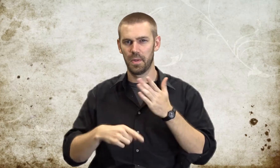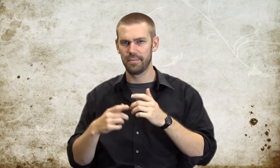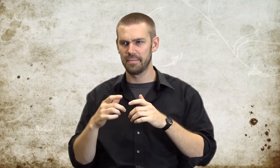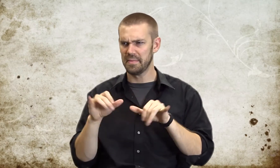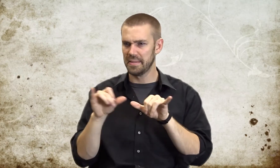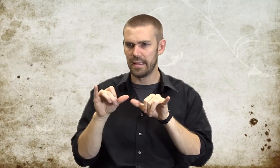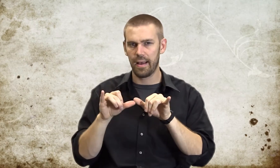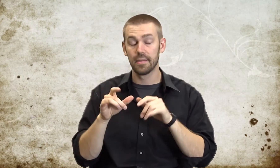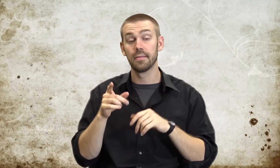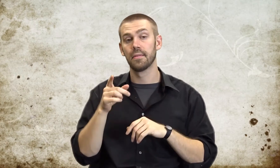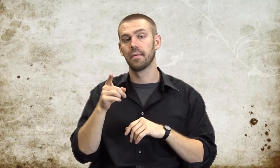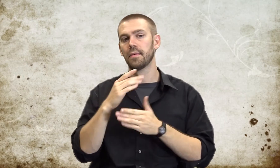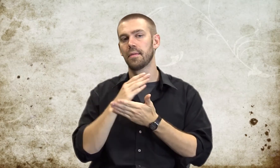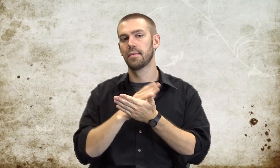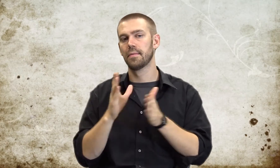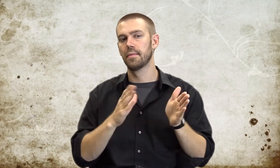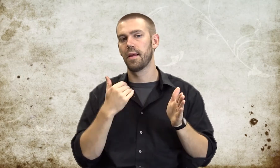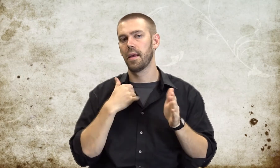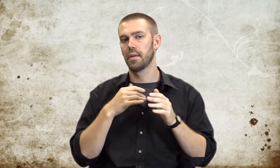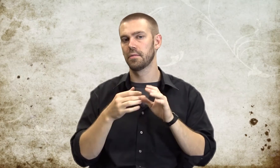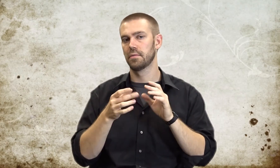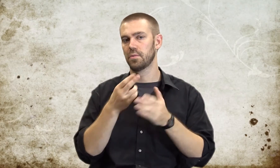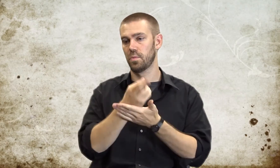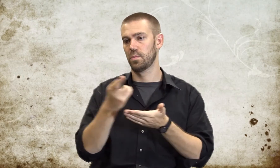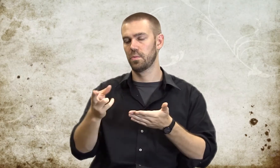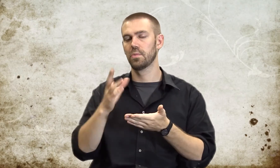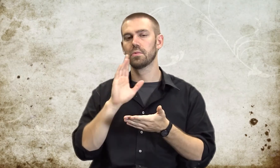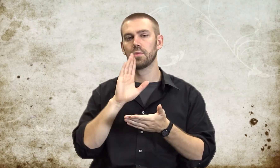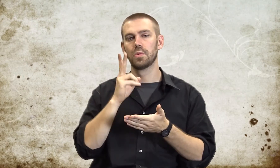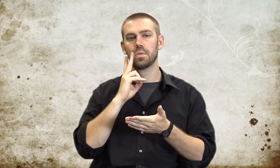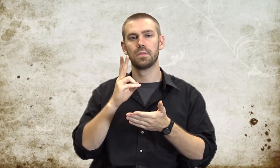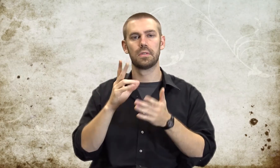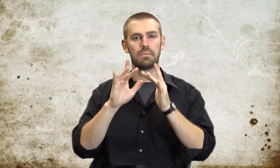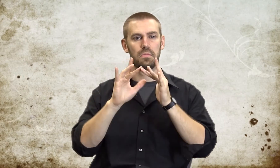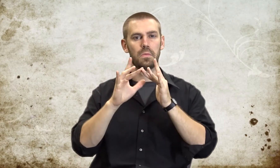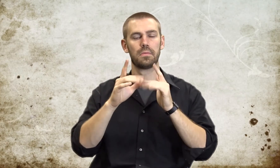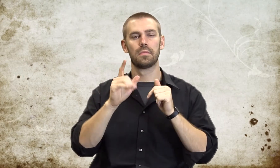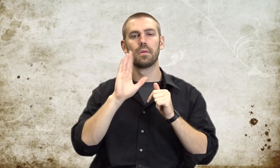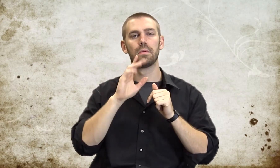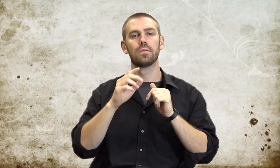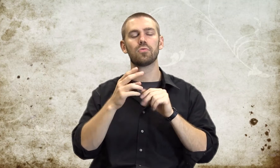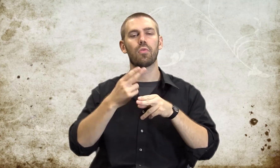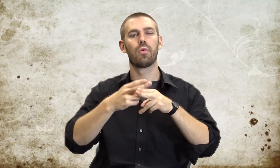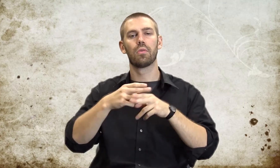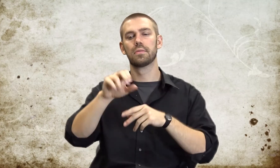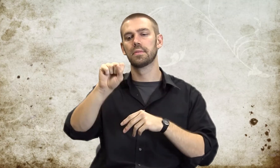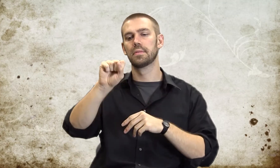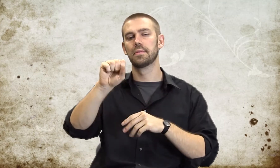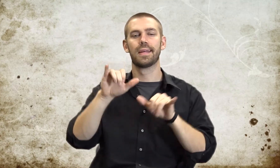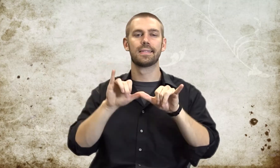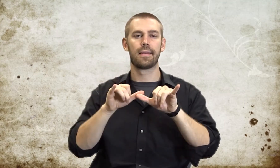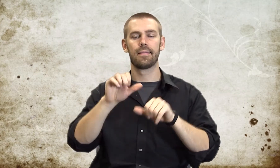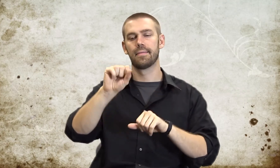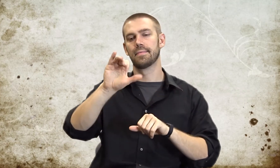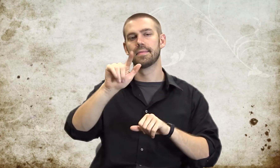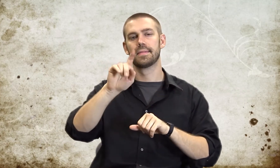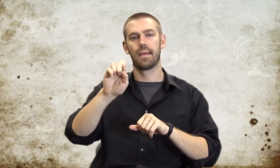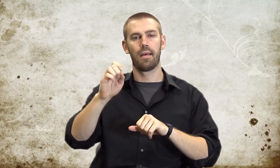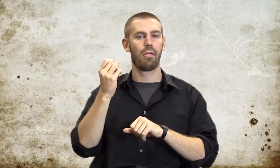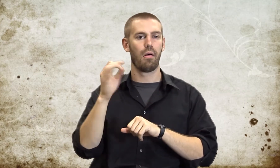are things made from, what makes their size. In the lesson plan, you'll see there's an internet resource called Scale of